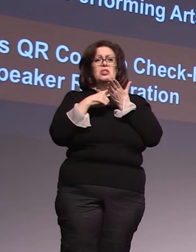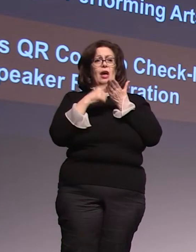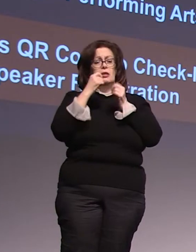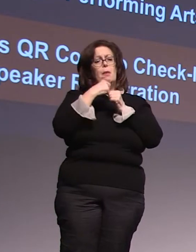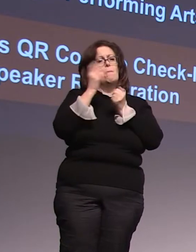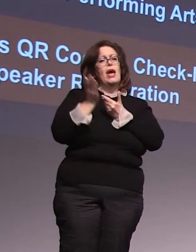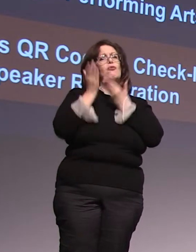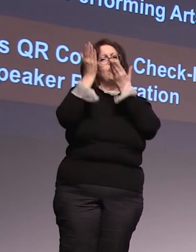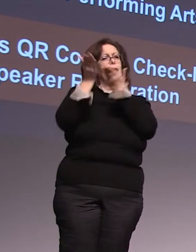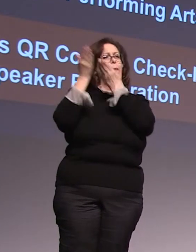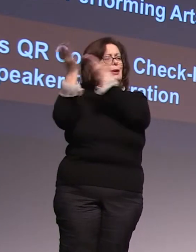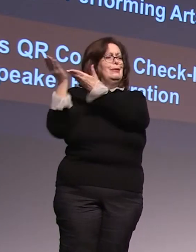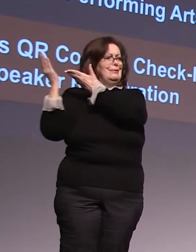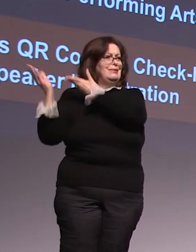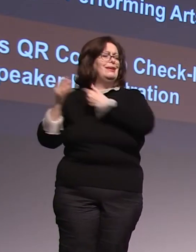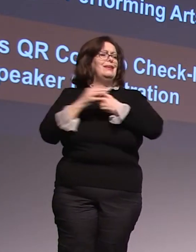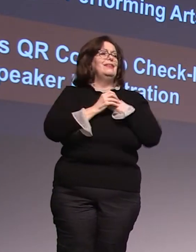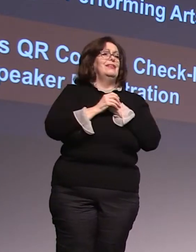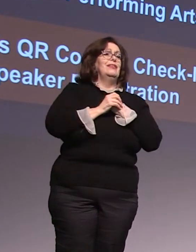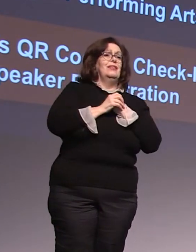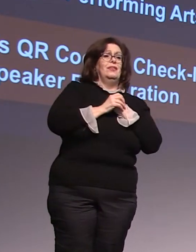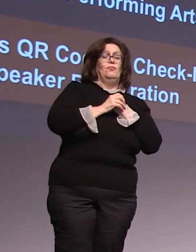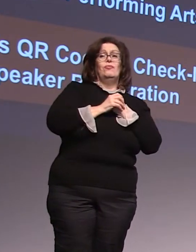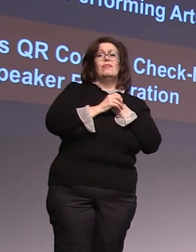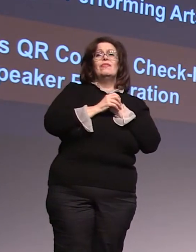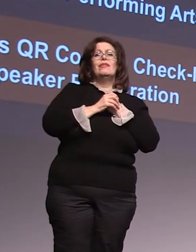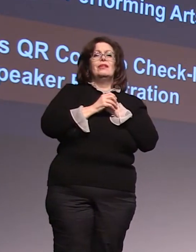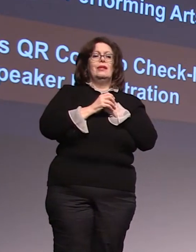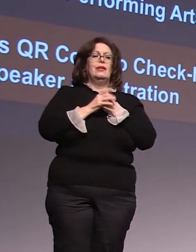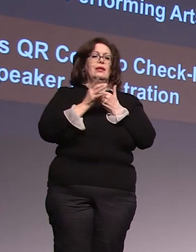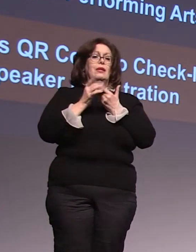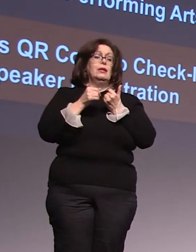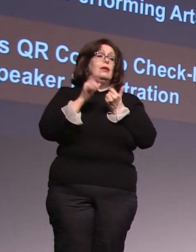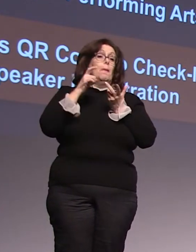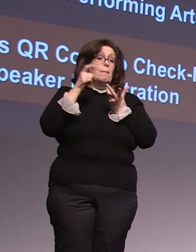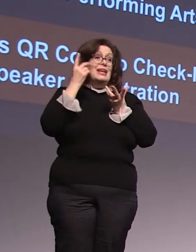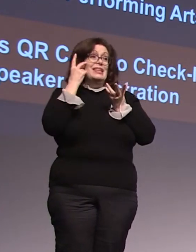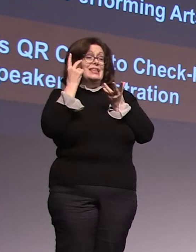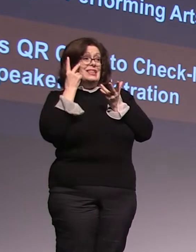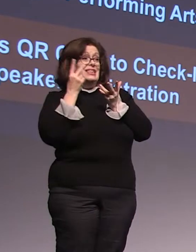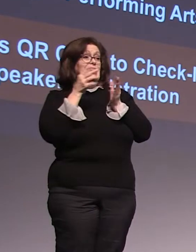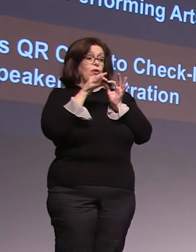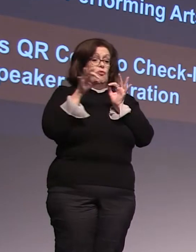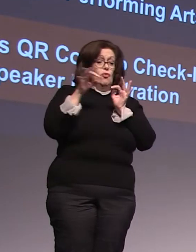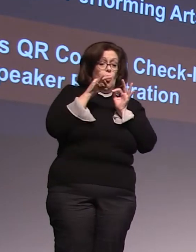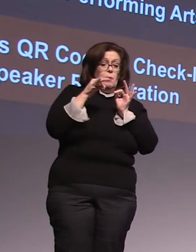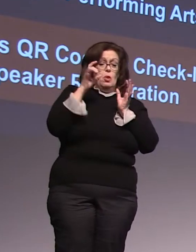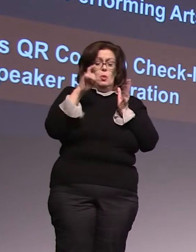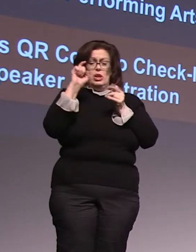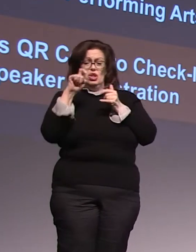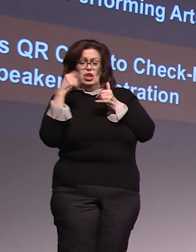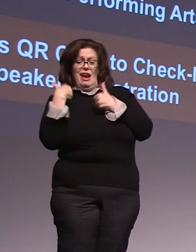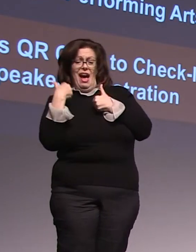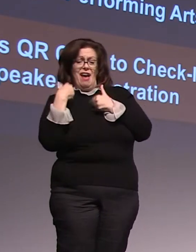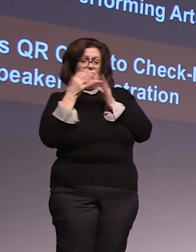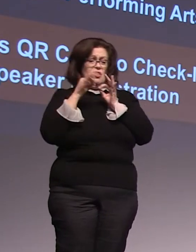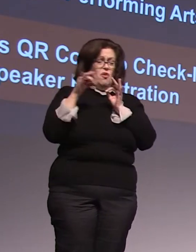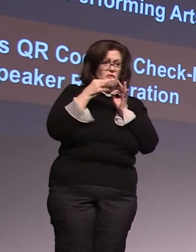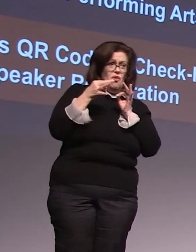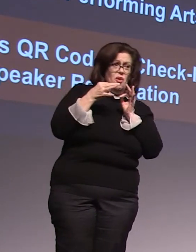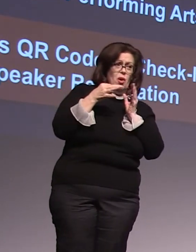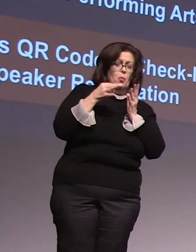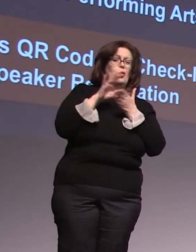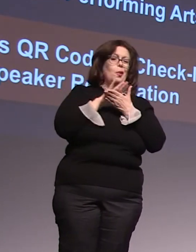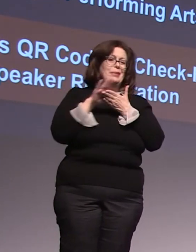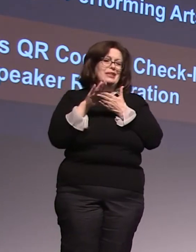Those recommendations will include either what has to be in a formula, must be in a formula, what should be, what is a nice to have,